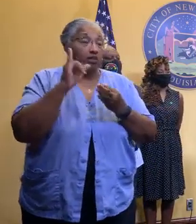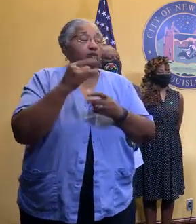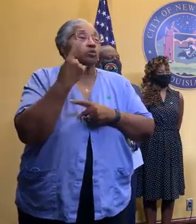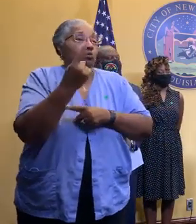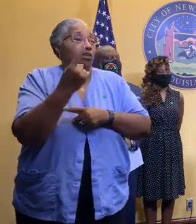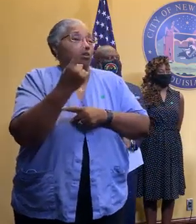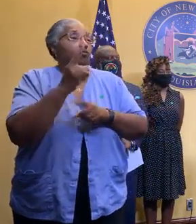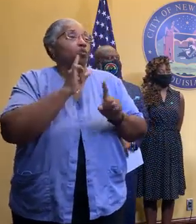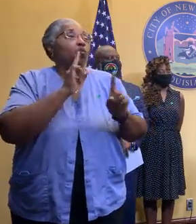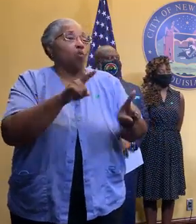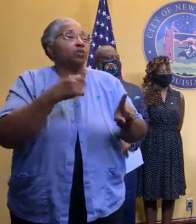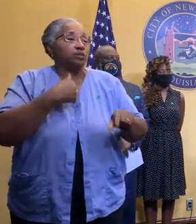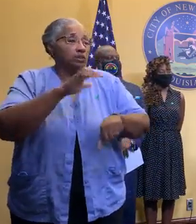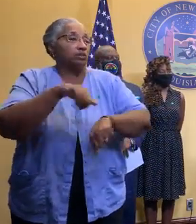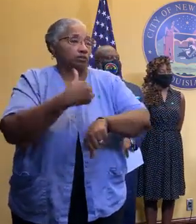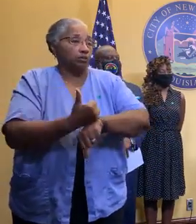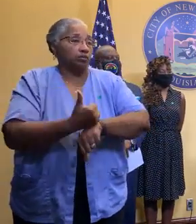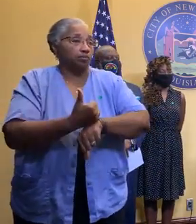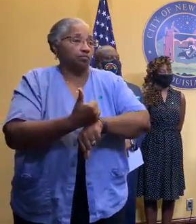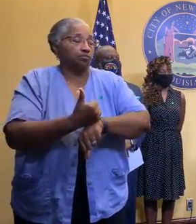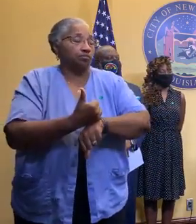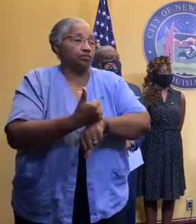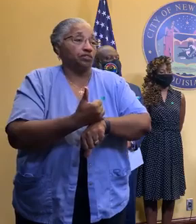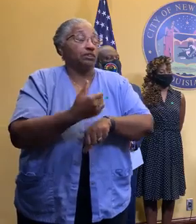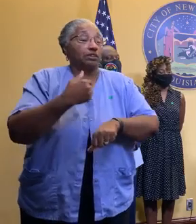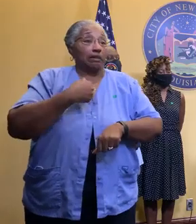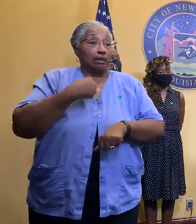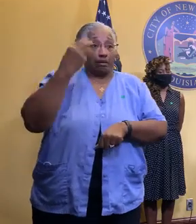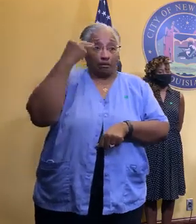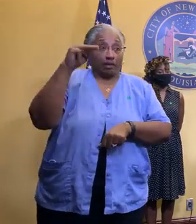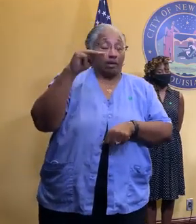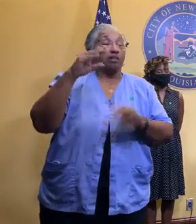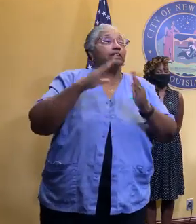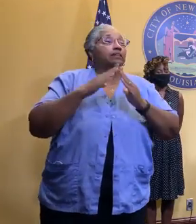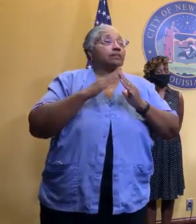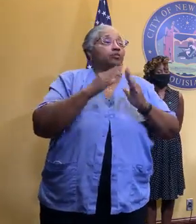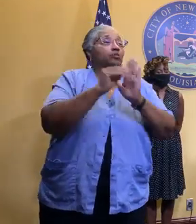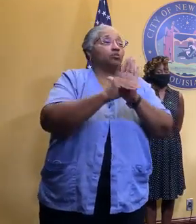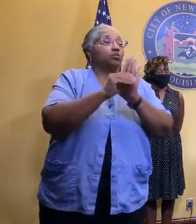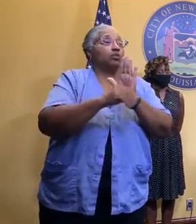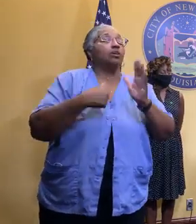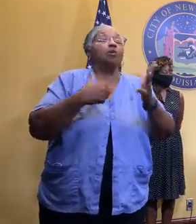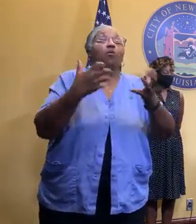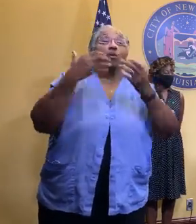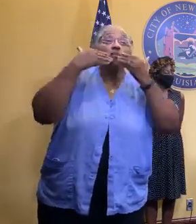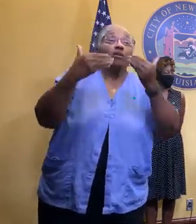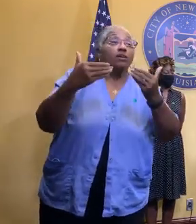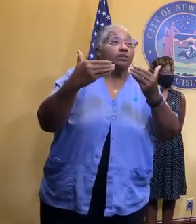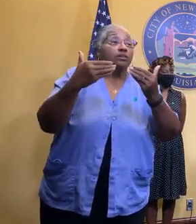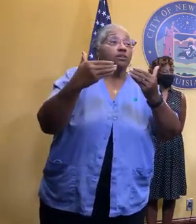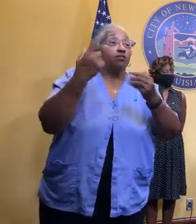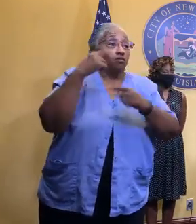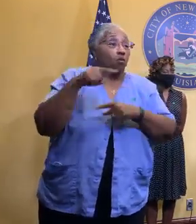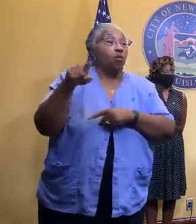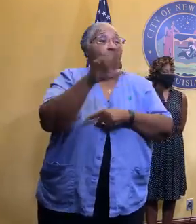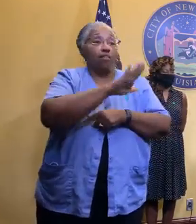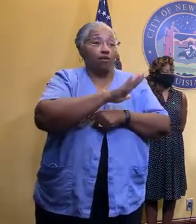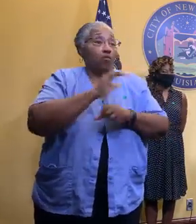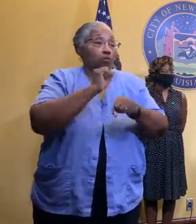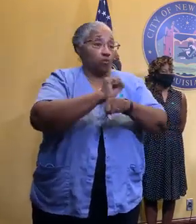orders I placed and put in place as mayor of the city of New Orleans. And I just want to thank them for their